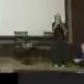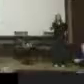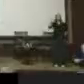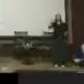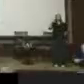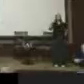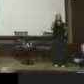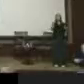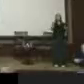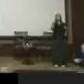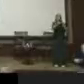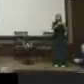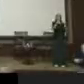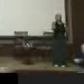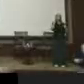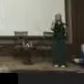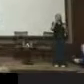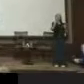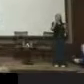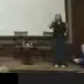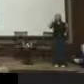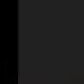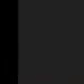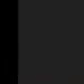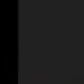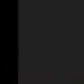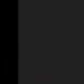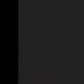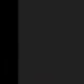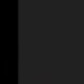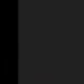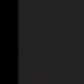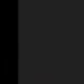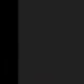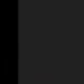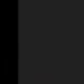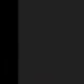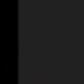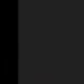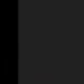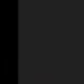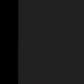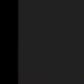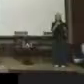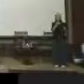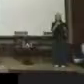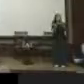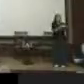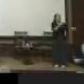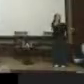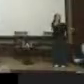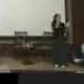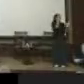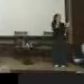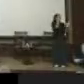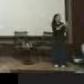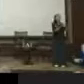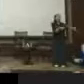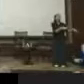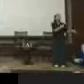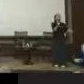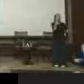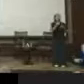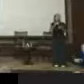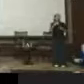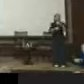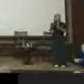of this welfare and charity mindset of people, and also the mindset of people with disability who consider disability